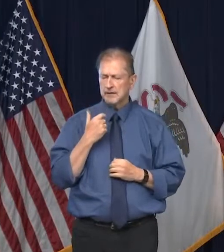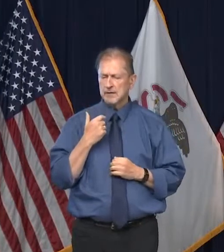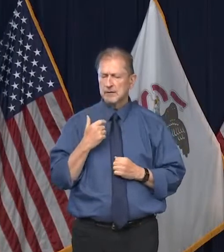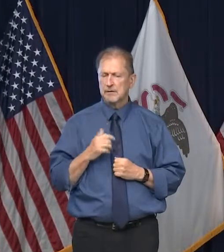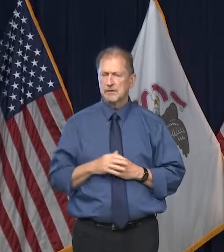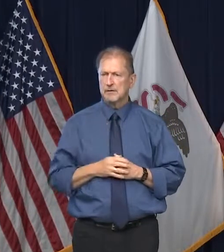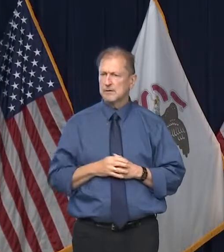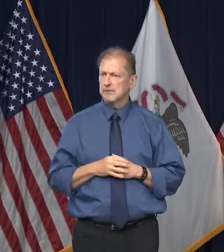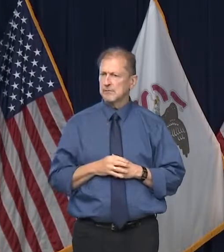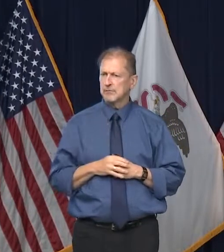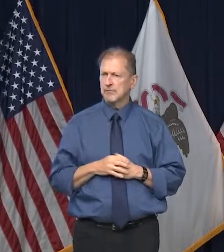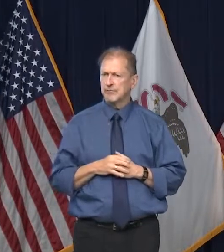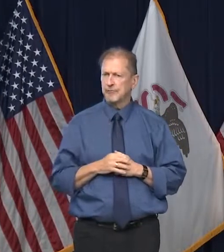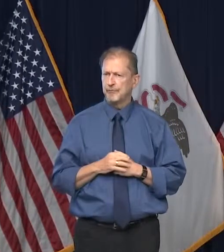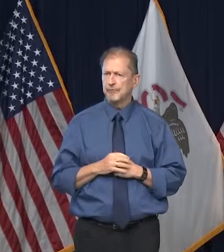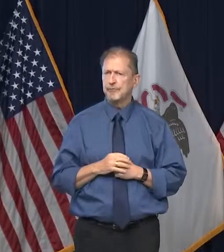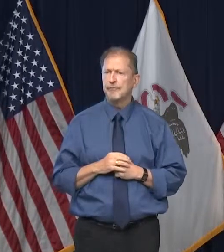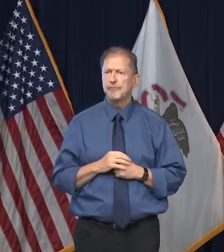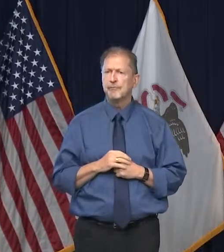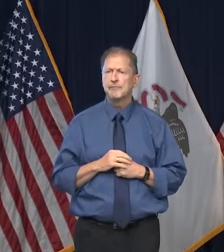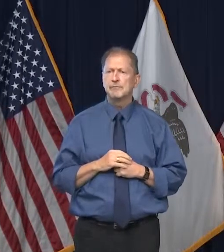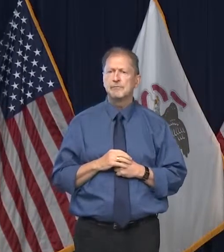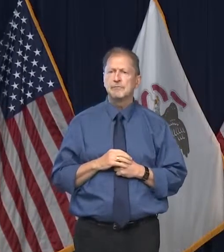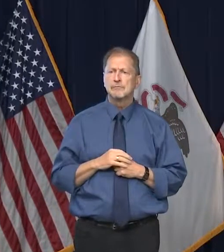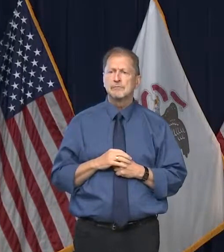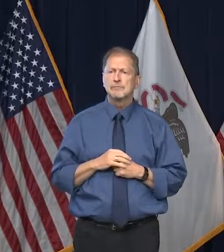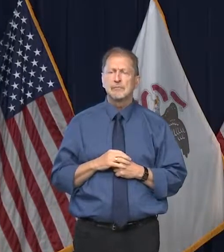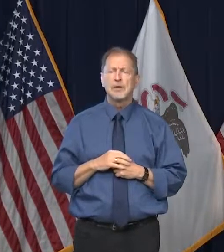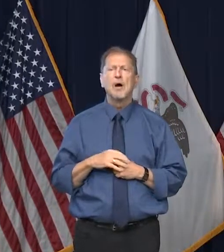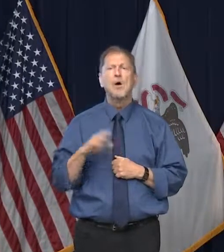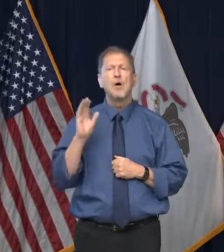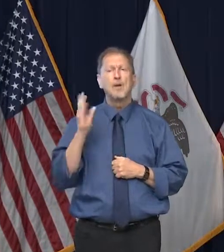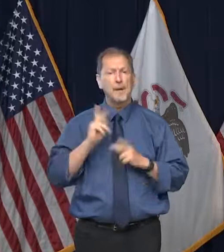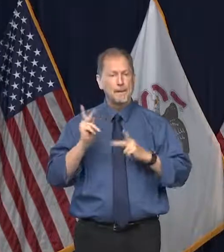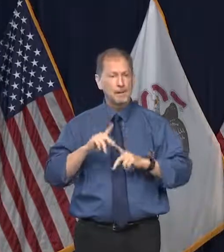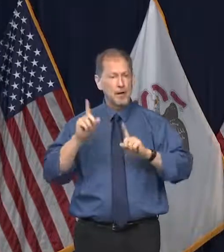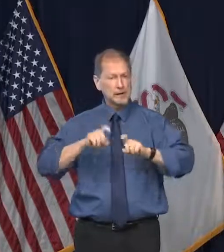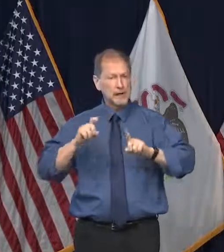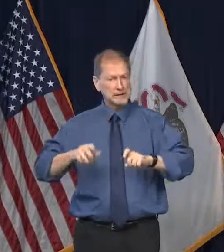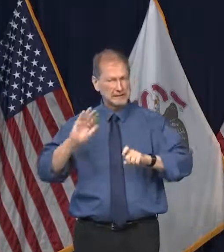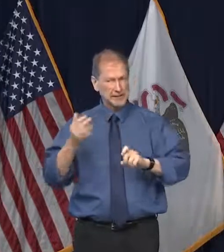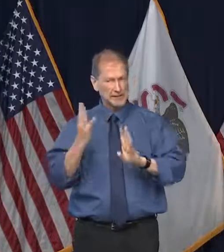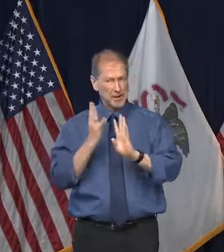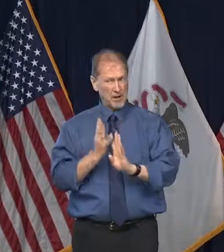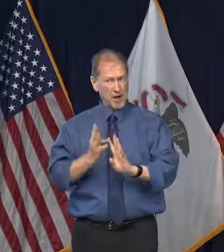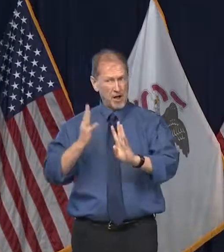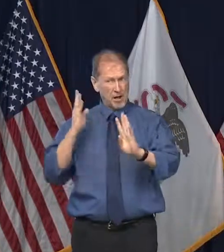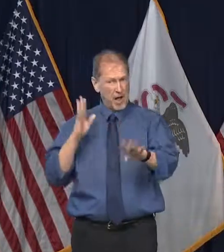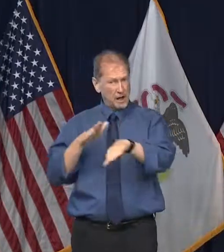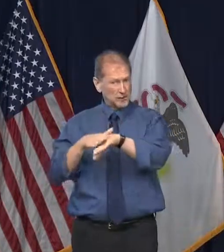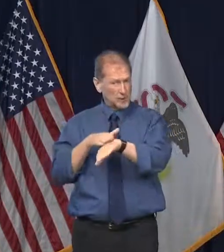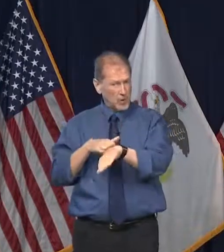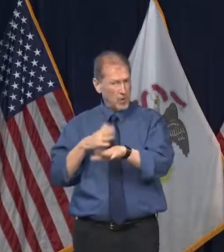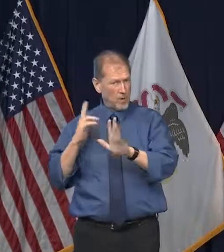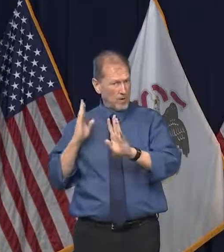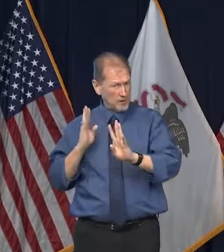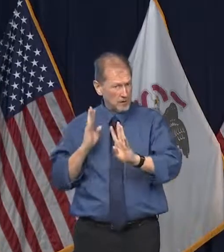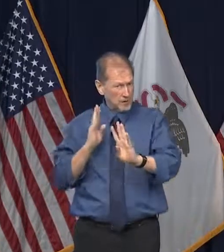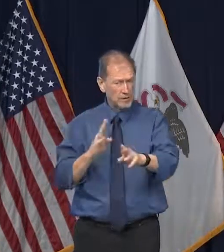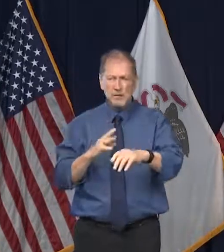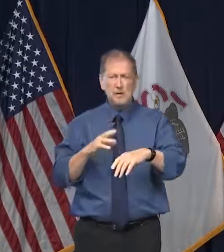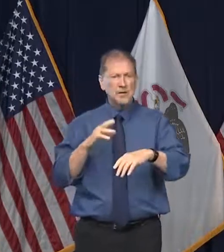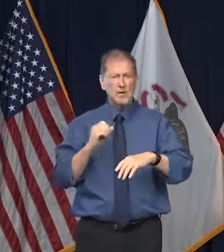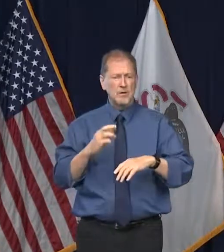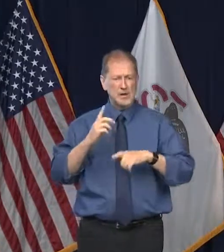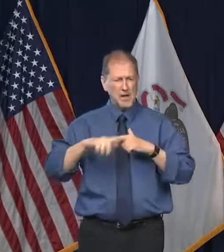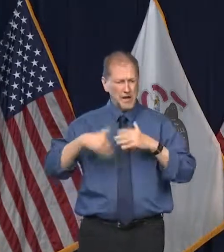that this is a widespread problem, or is it confined to certain areas, and what's being done about it? I would say whenever we discover that there are